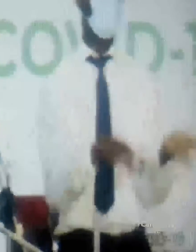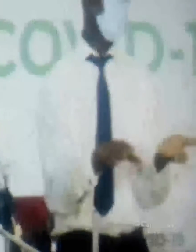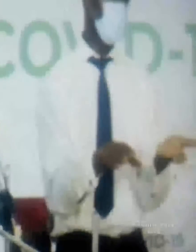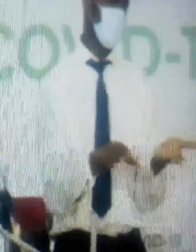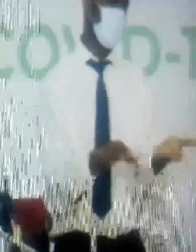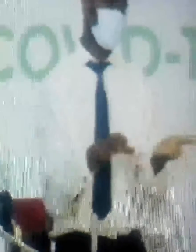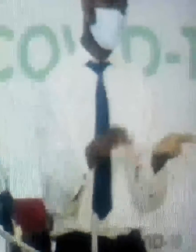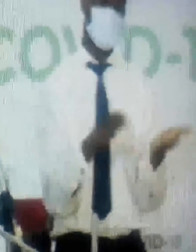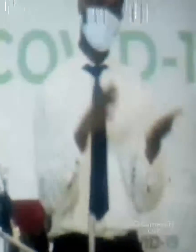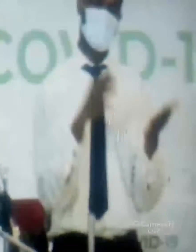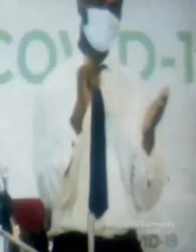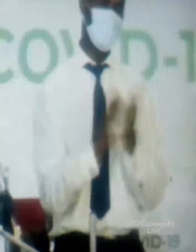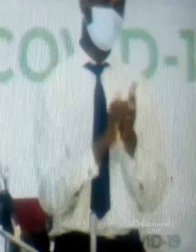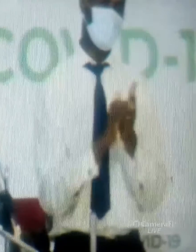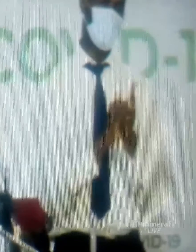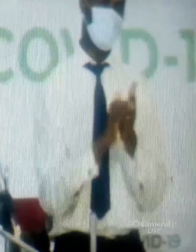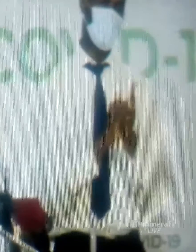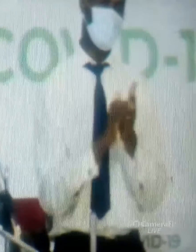morbidity.